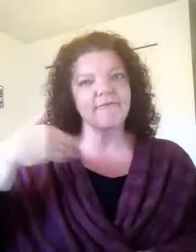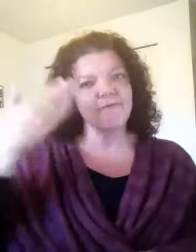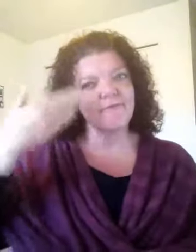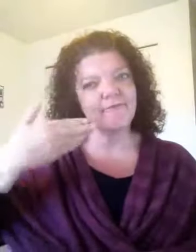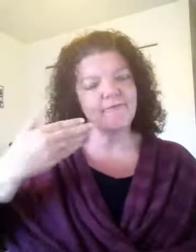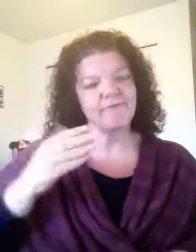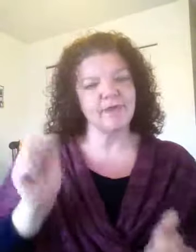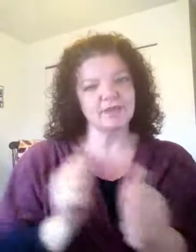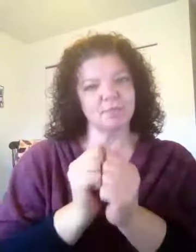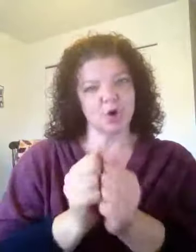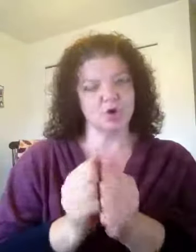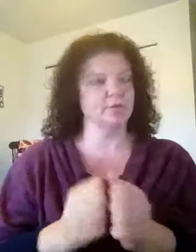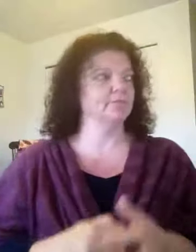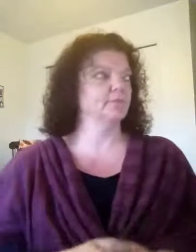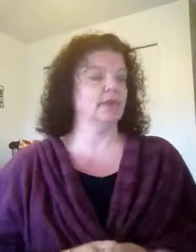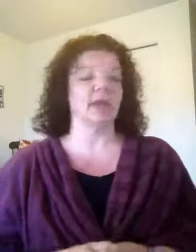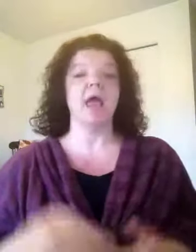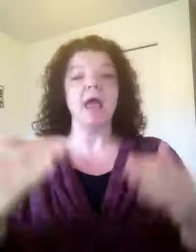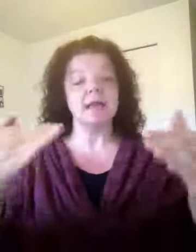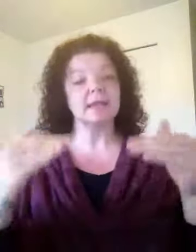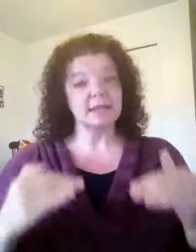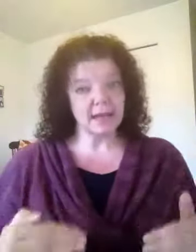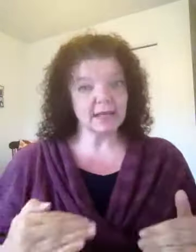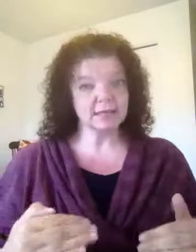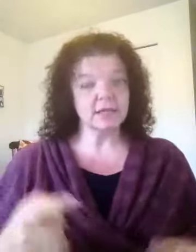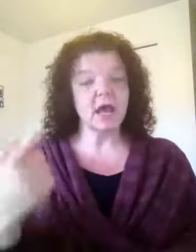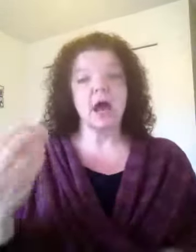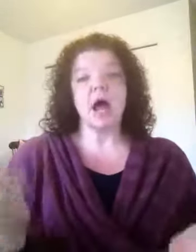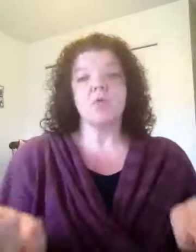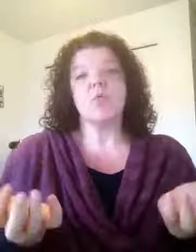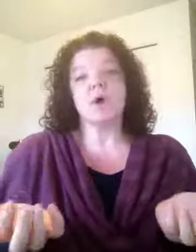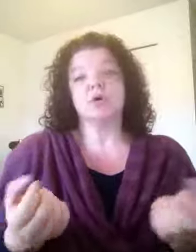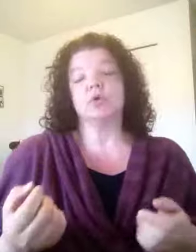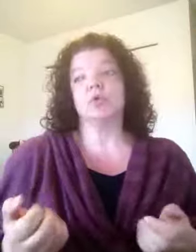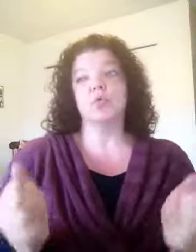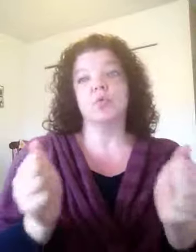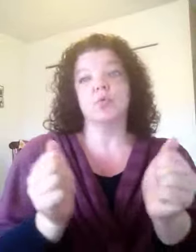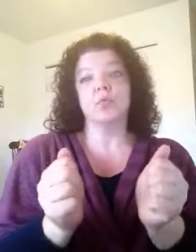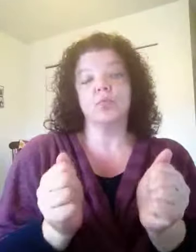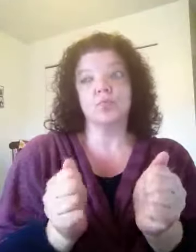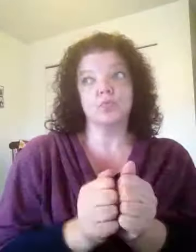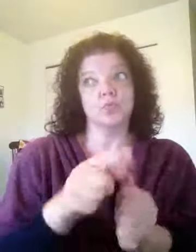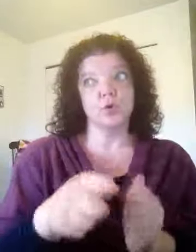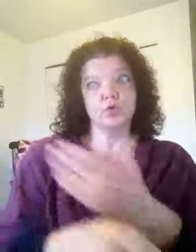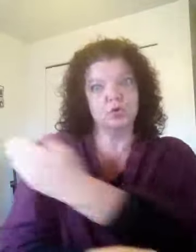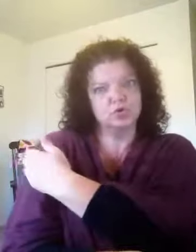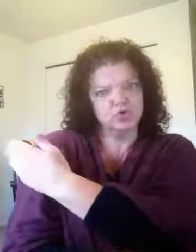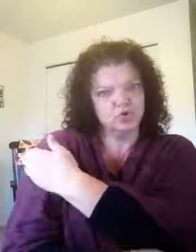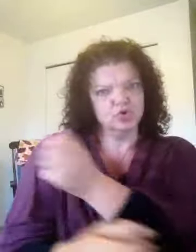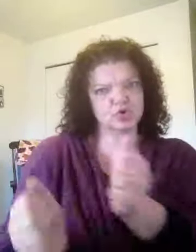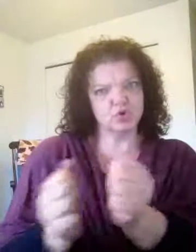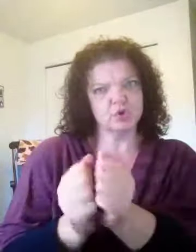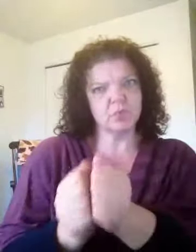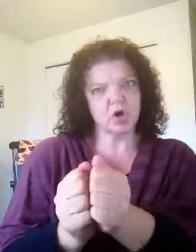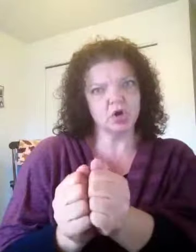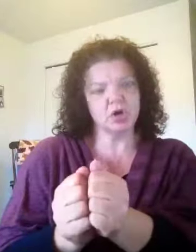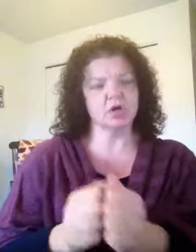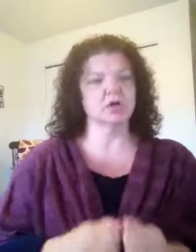Okay, what I want you to do next is you are going to, with your shoulder partner, I want you to brainstorm